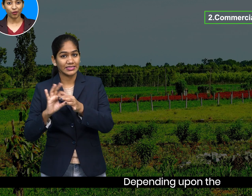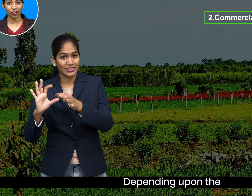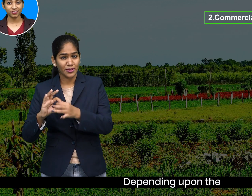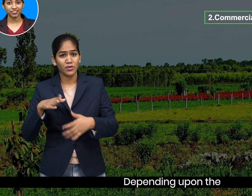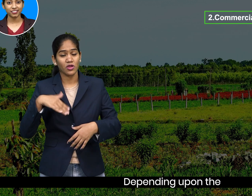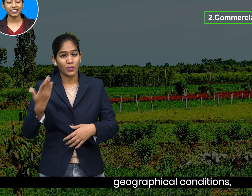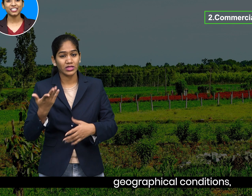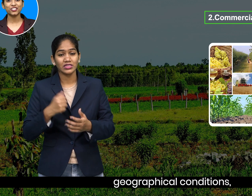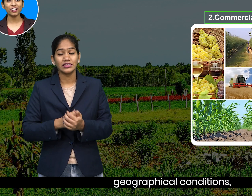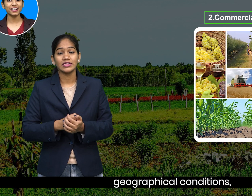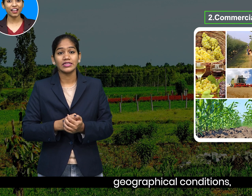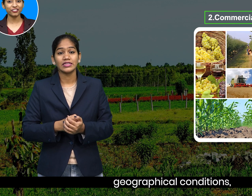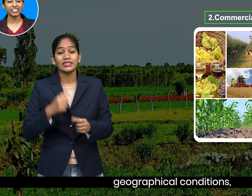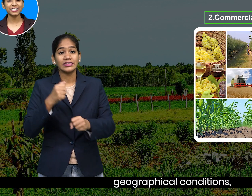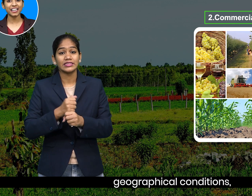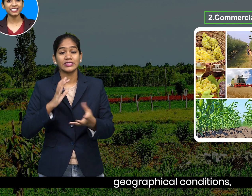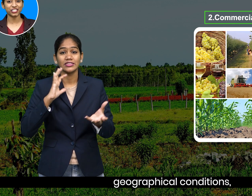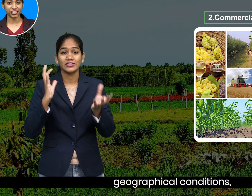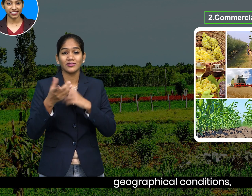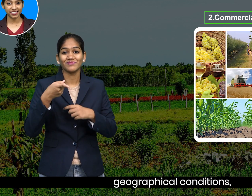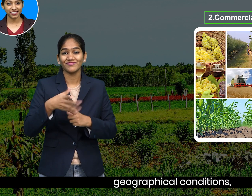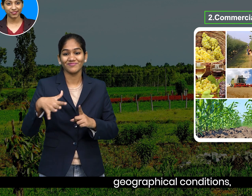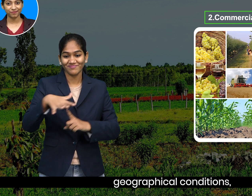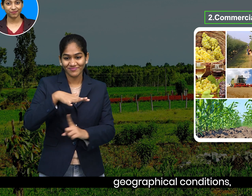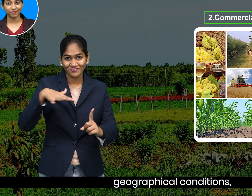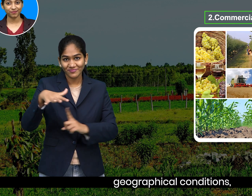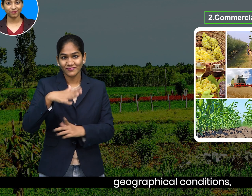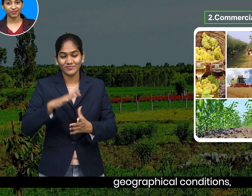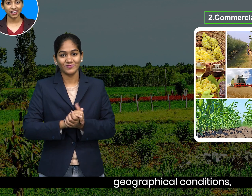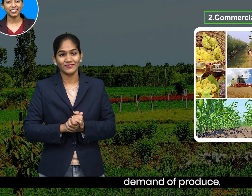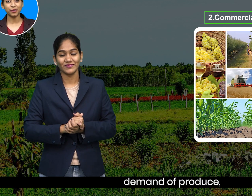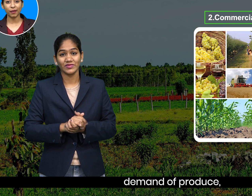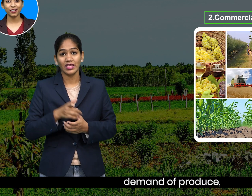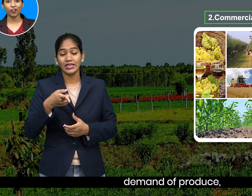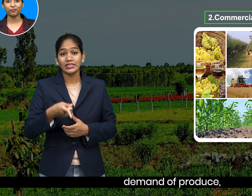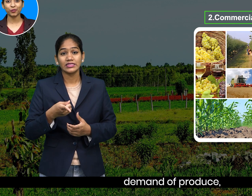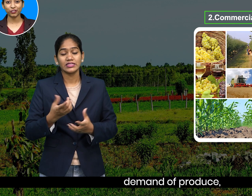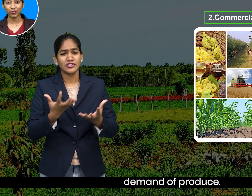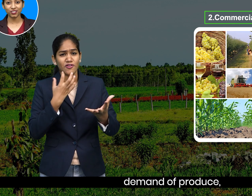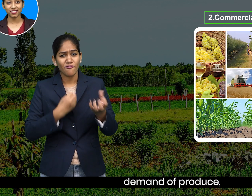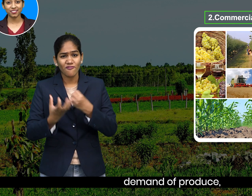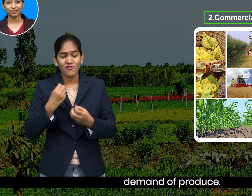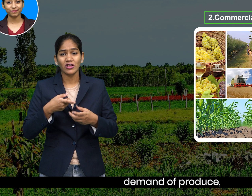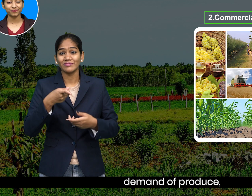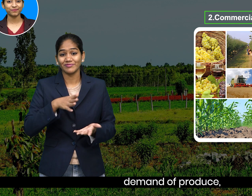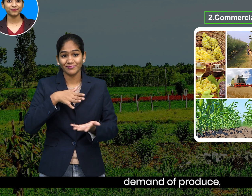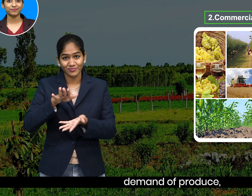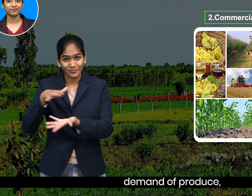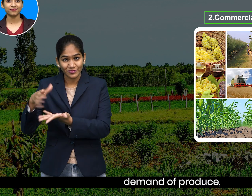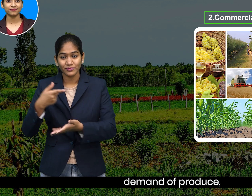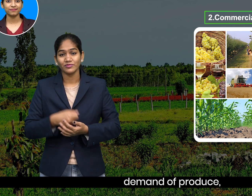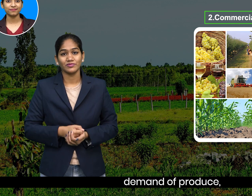depending upon the geographical conditions, demand of produce,